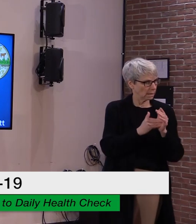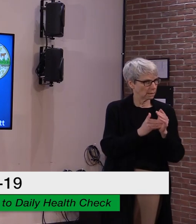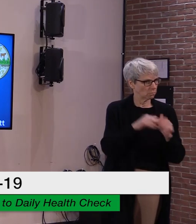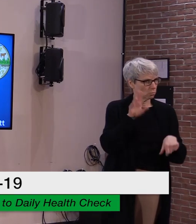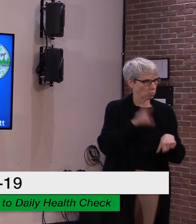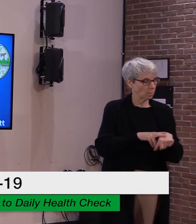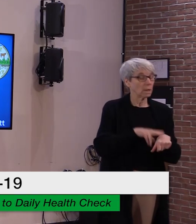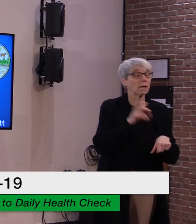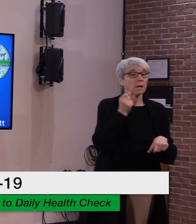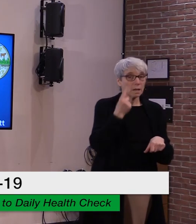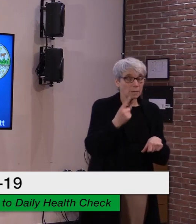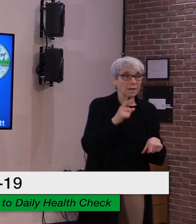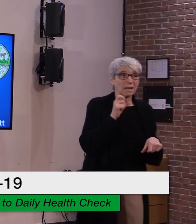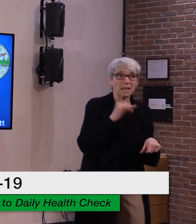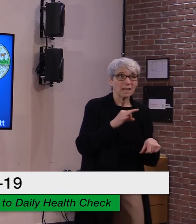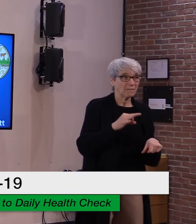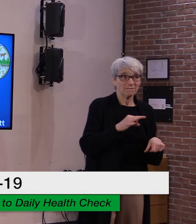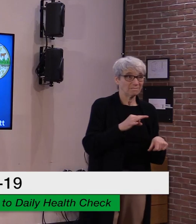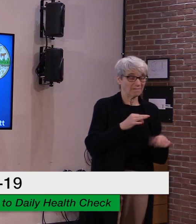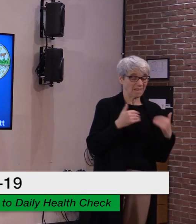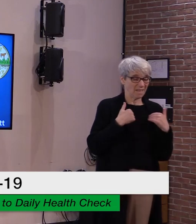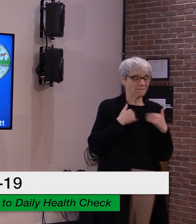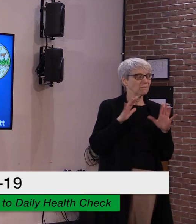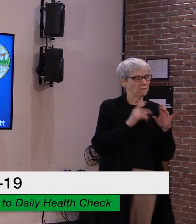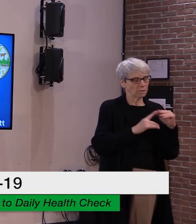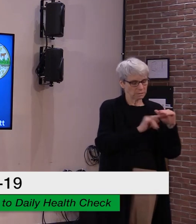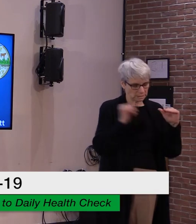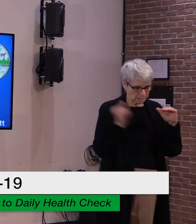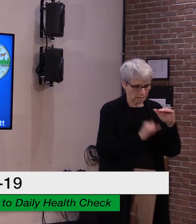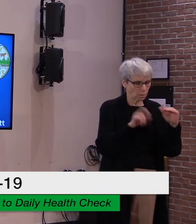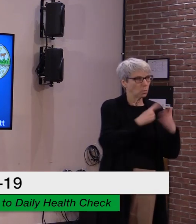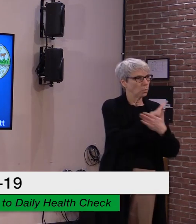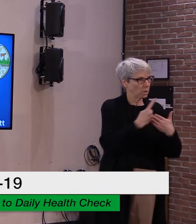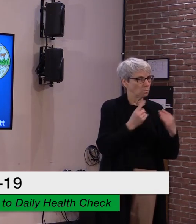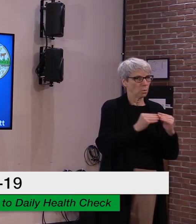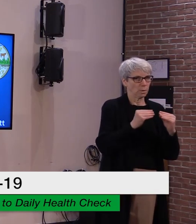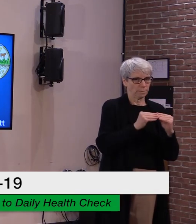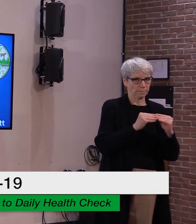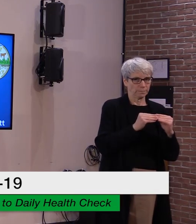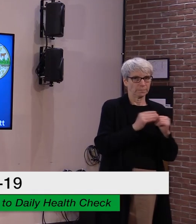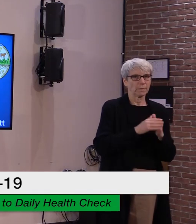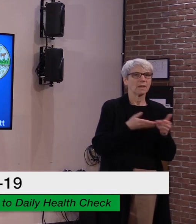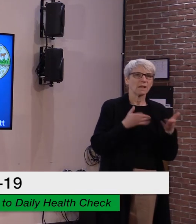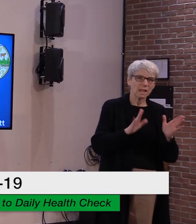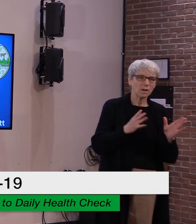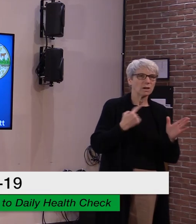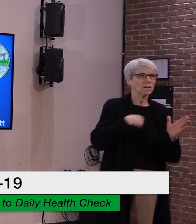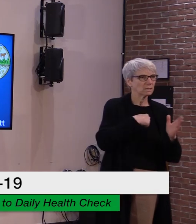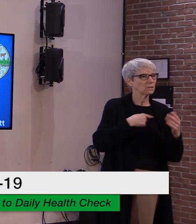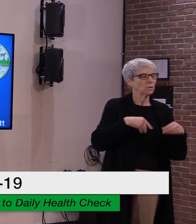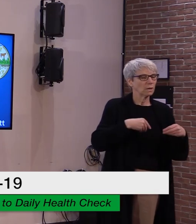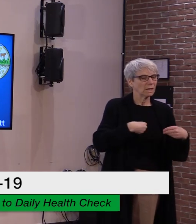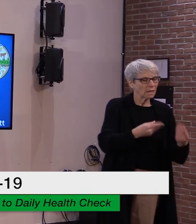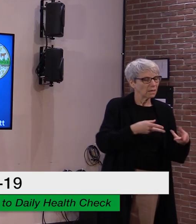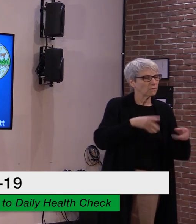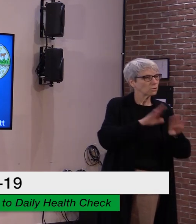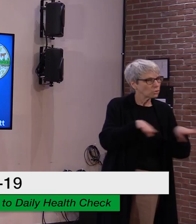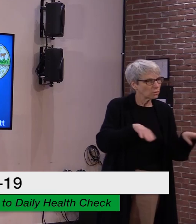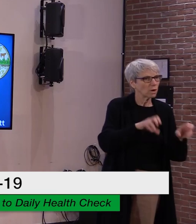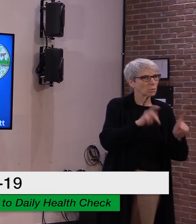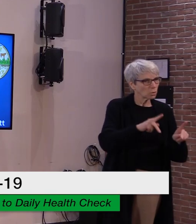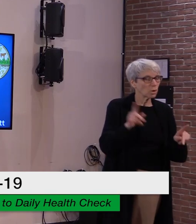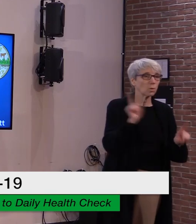work and send children to school and child care safely college students are also returning home to vermont